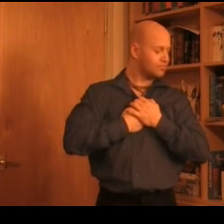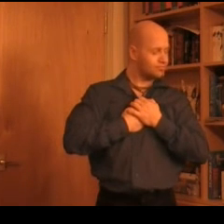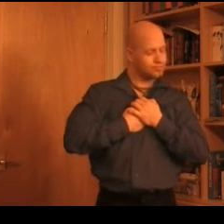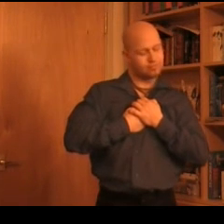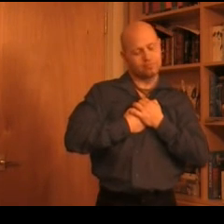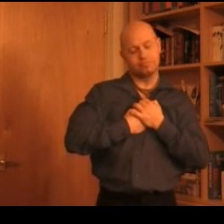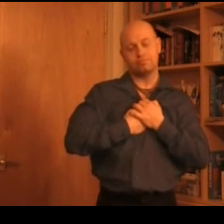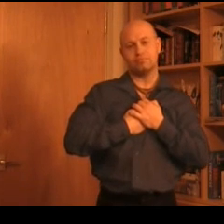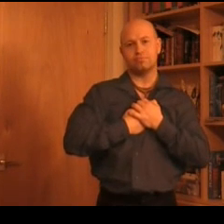Thank you.